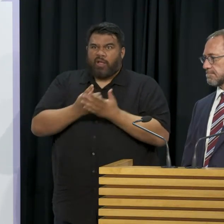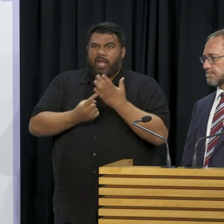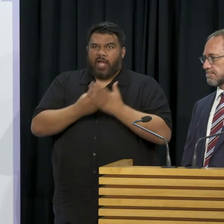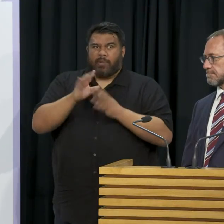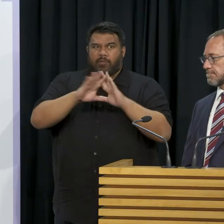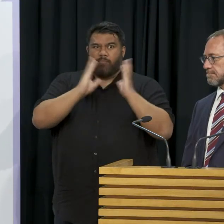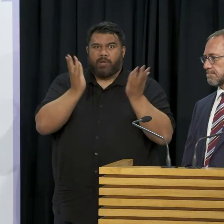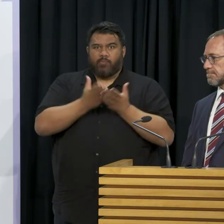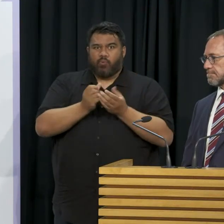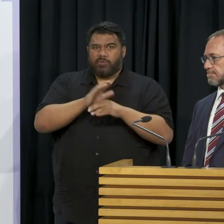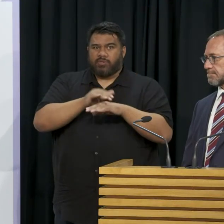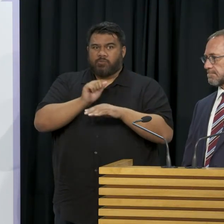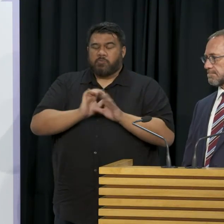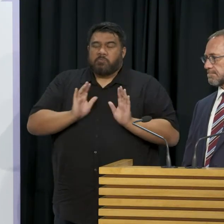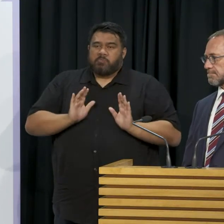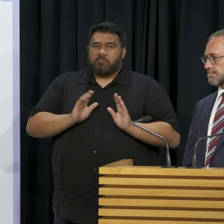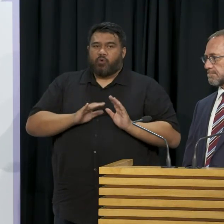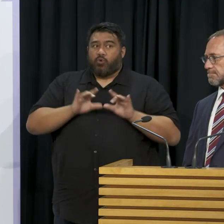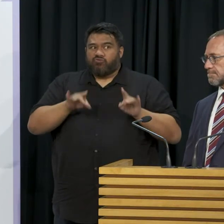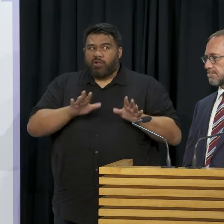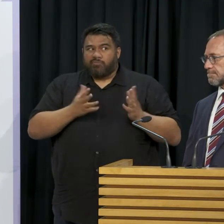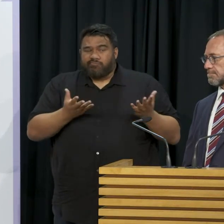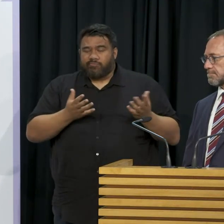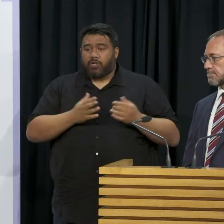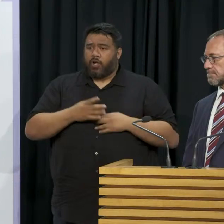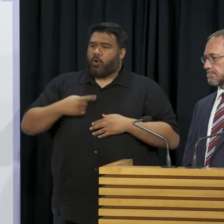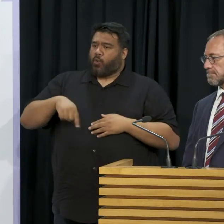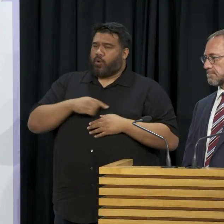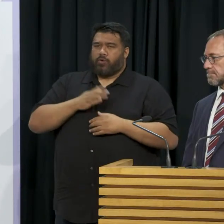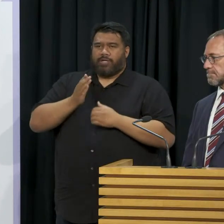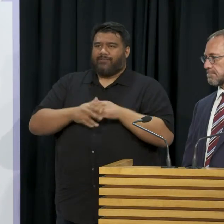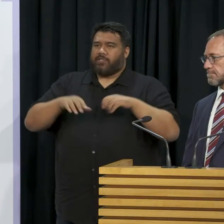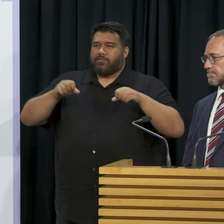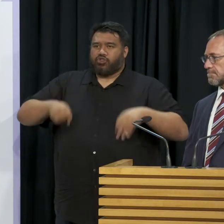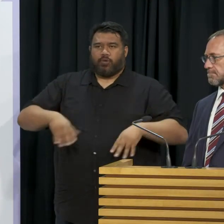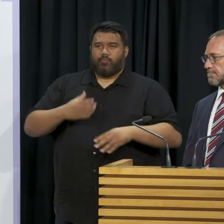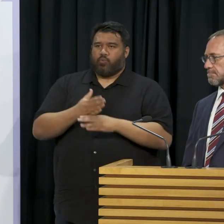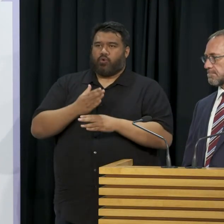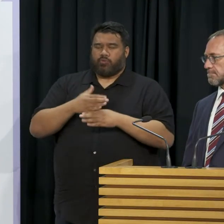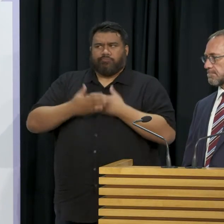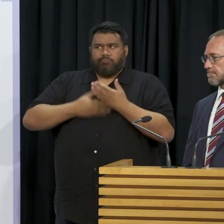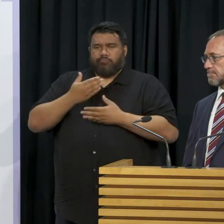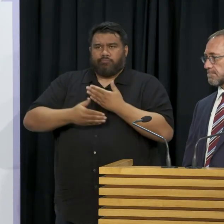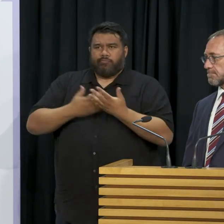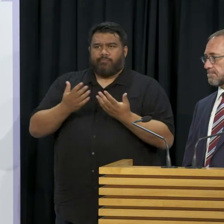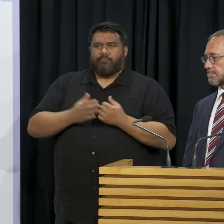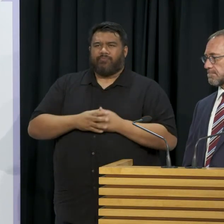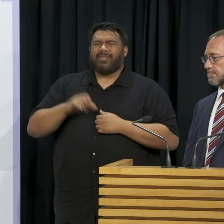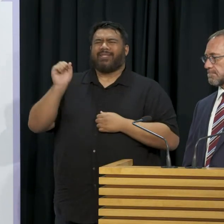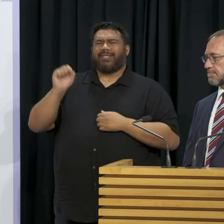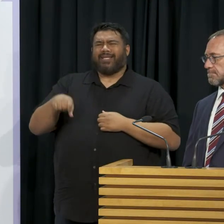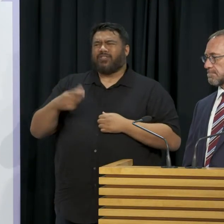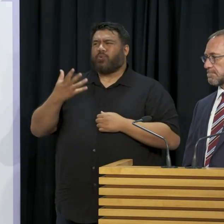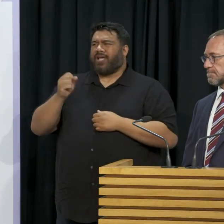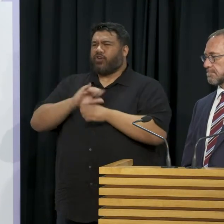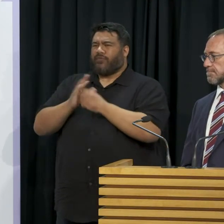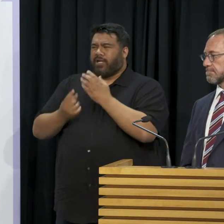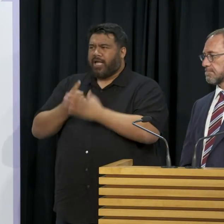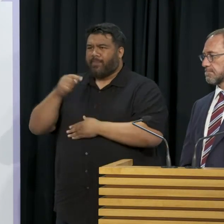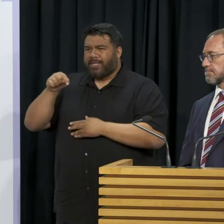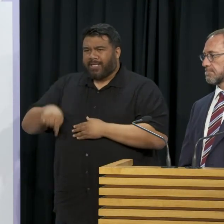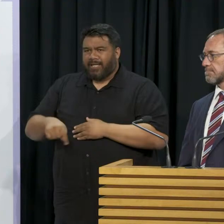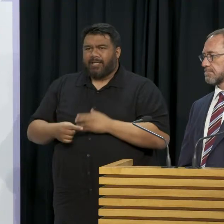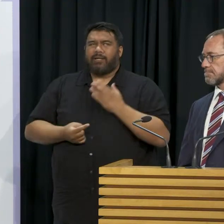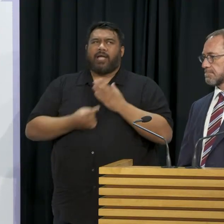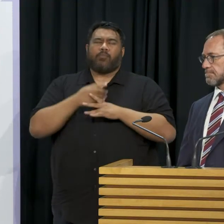on the issue of the Trans-Tasman bubble. Yes, we've had cases here, we've had cases in Australia. Sometimes that slowed